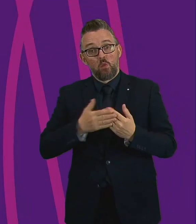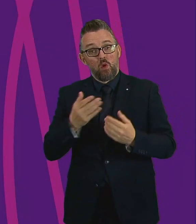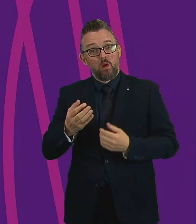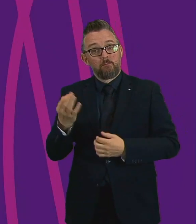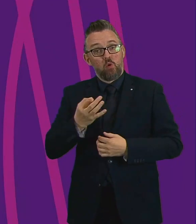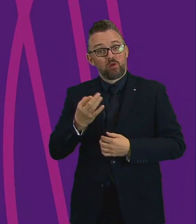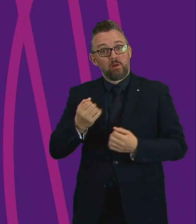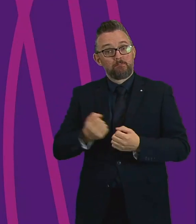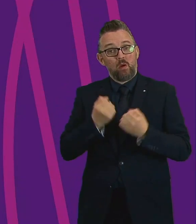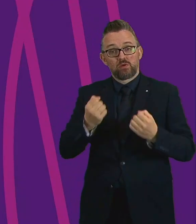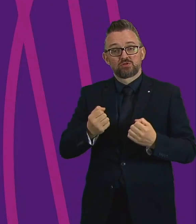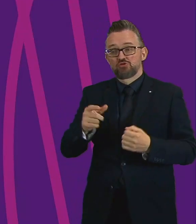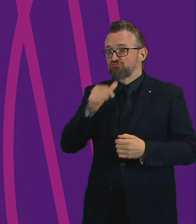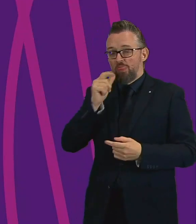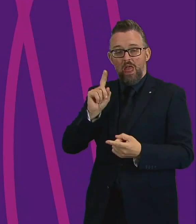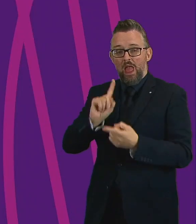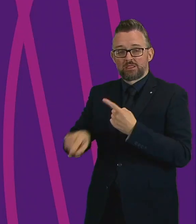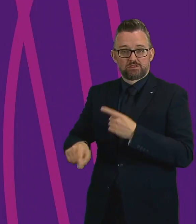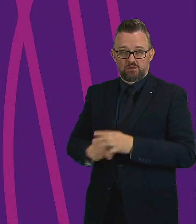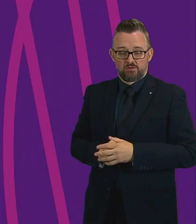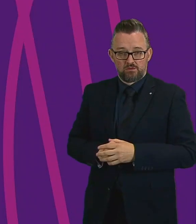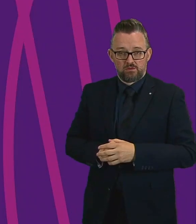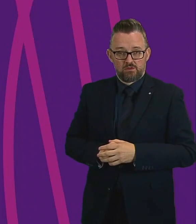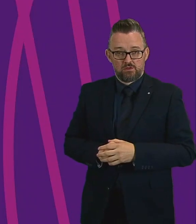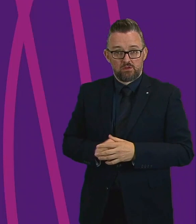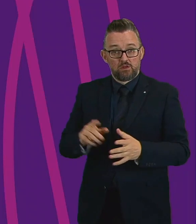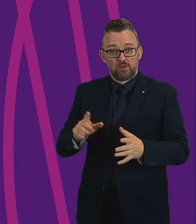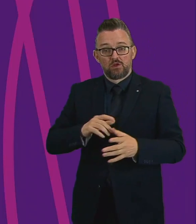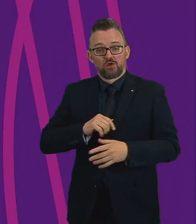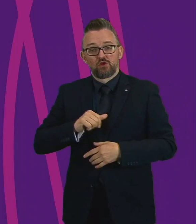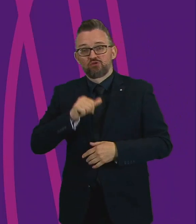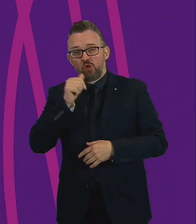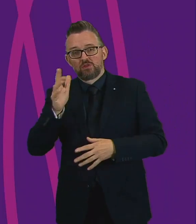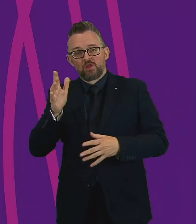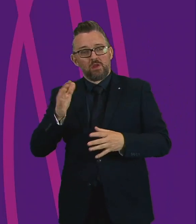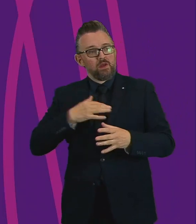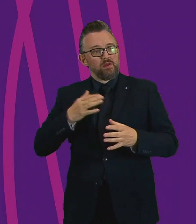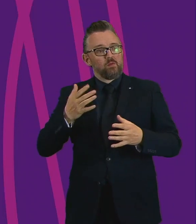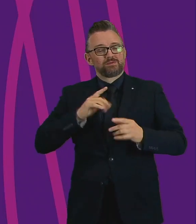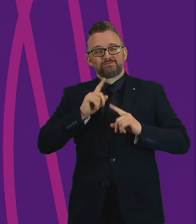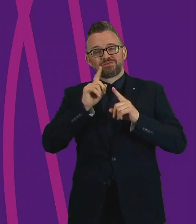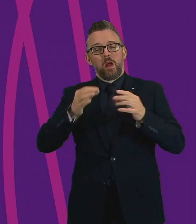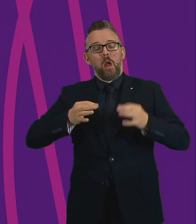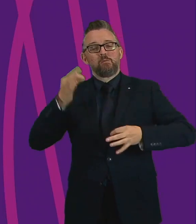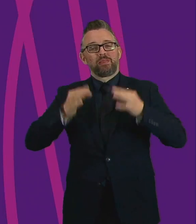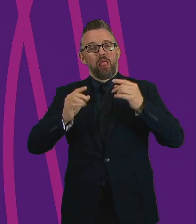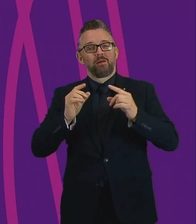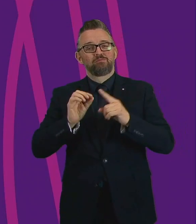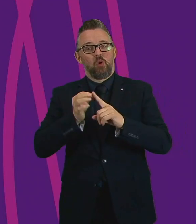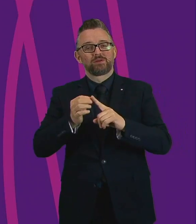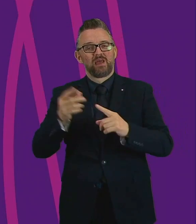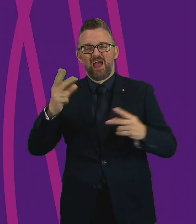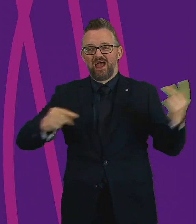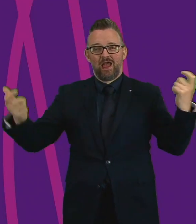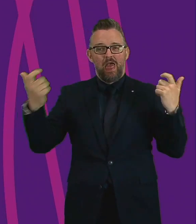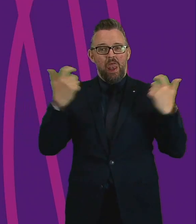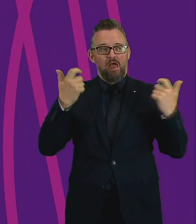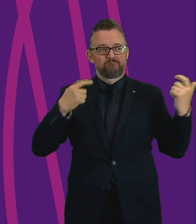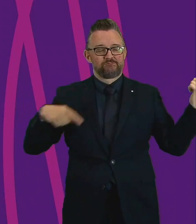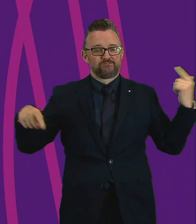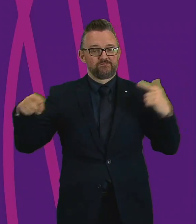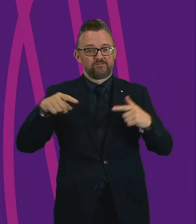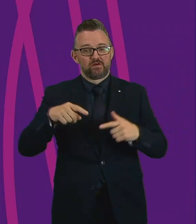for revenue is not the answer either. I'm not making a political point on this, it's purely an economic argument. In